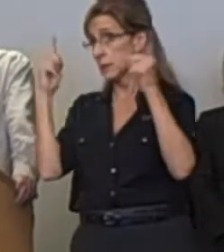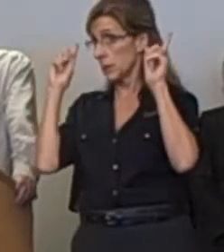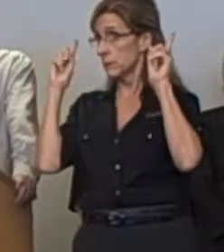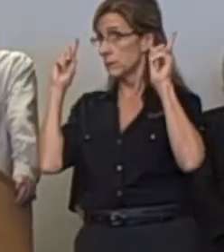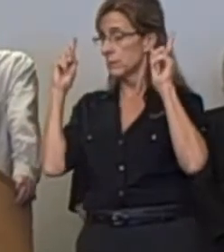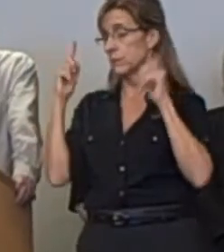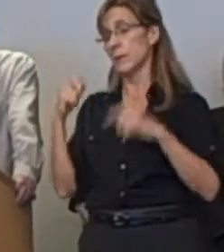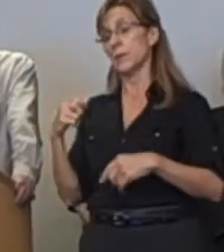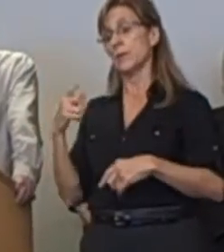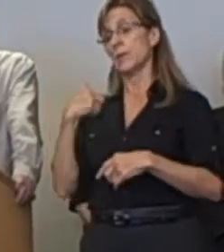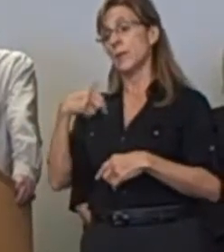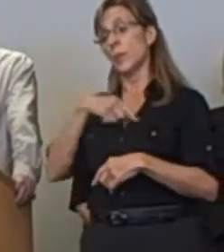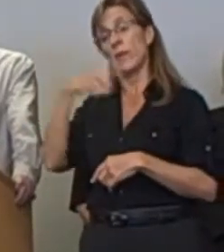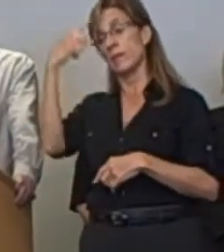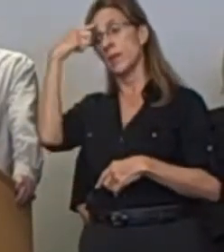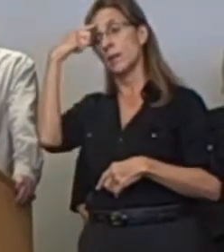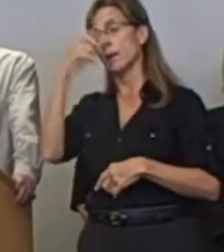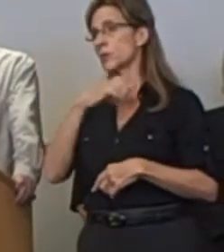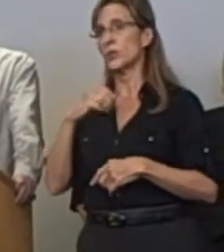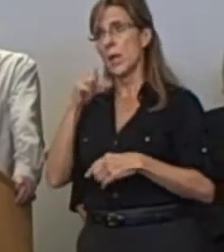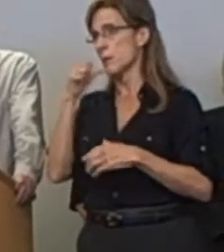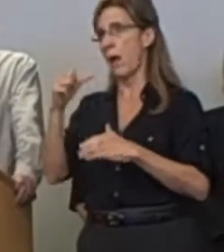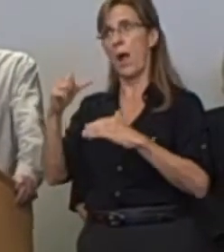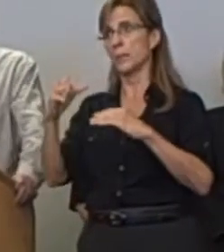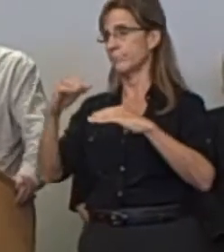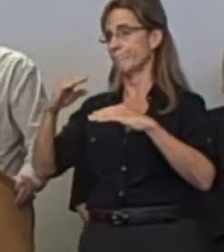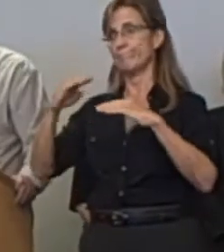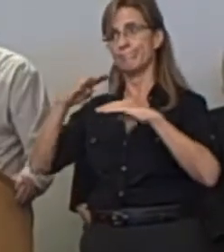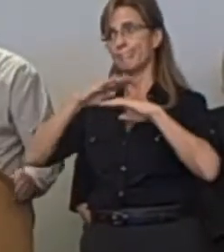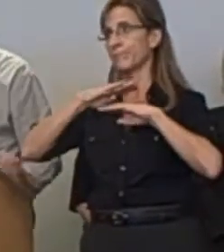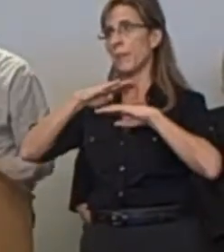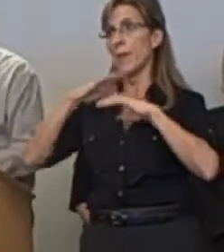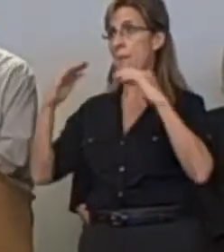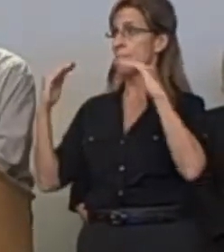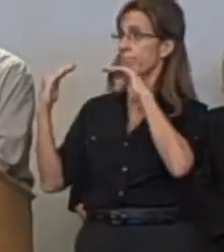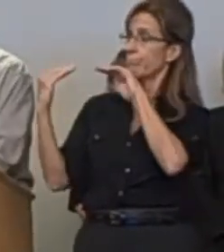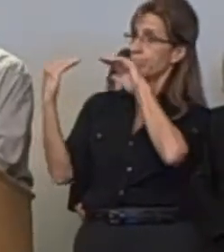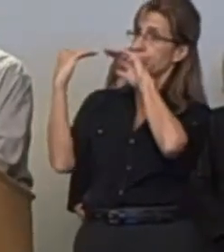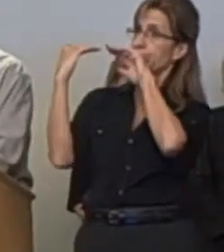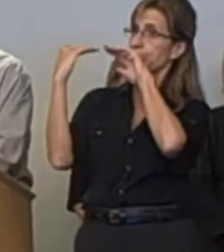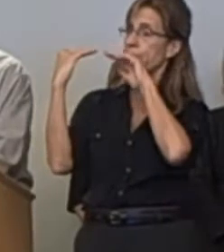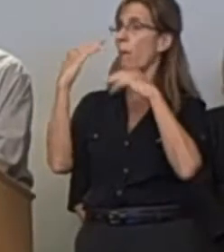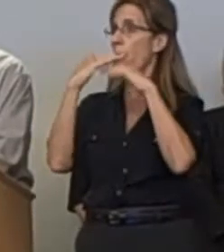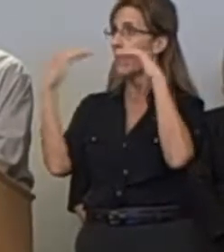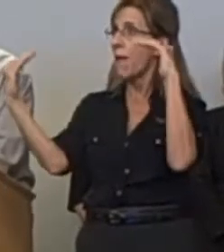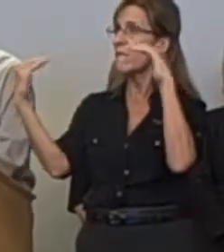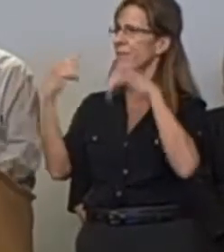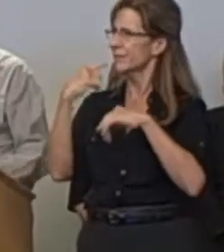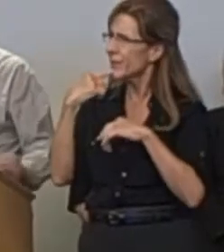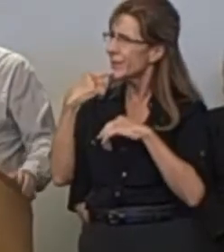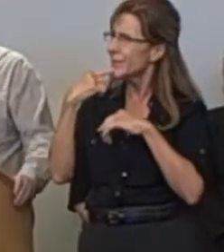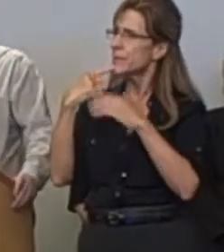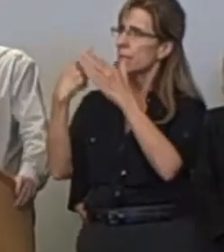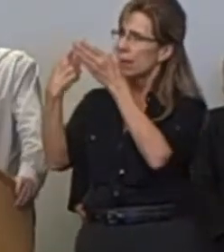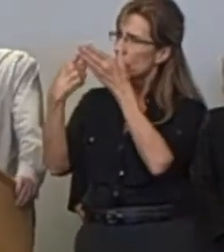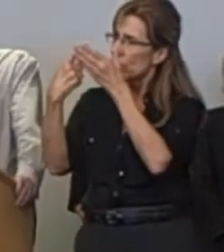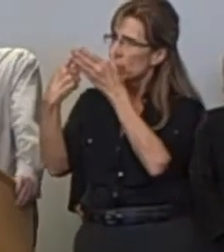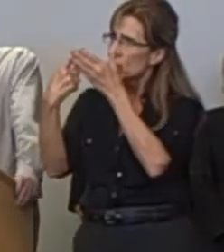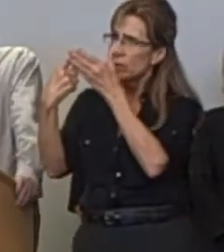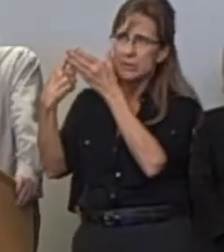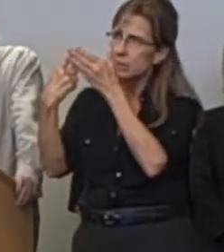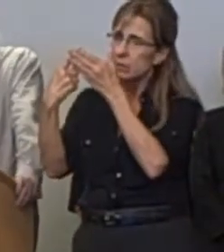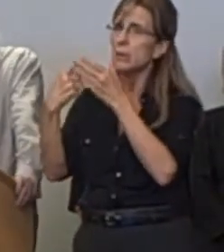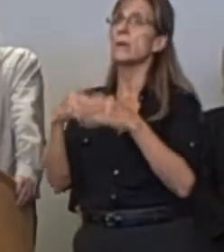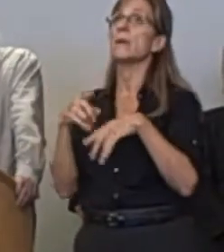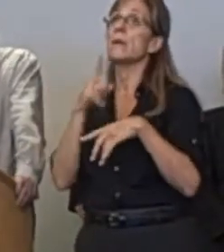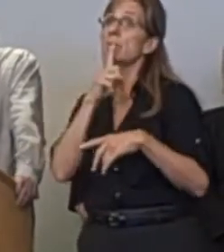We think that the chancellor has not met our level of seriousness in these negotiations. In fact, the